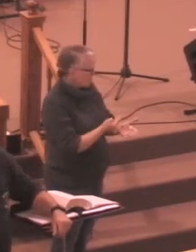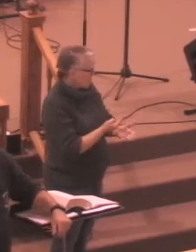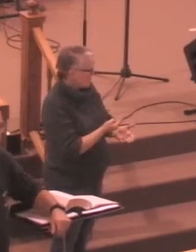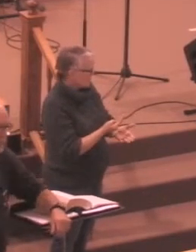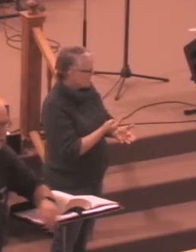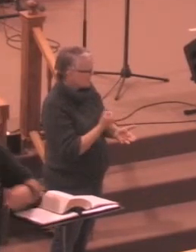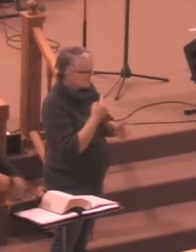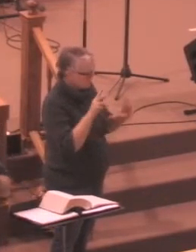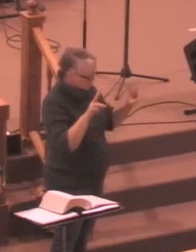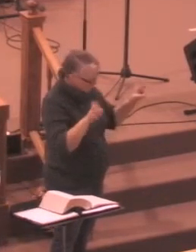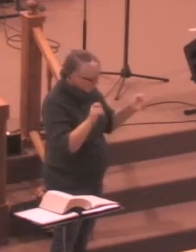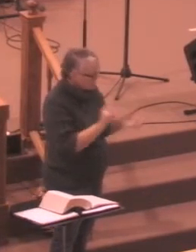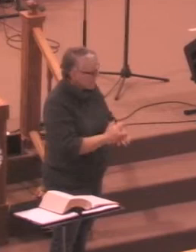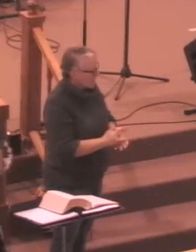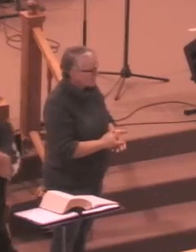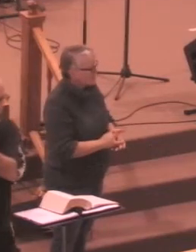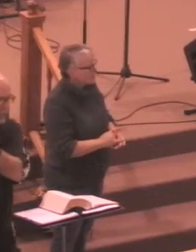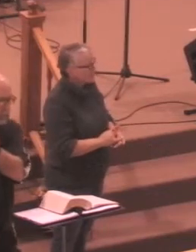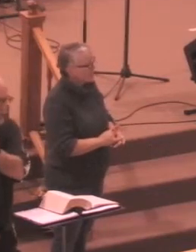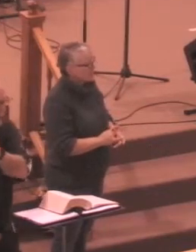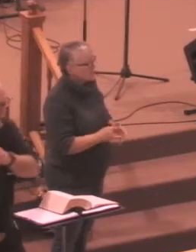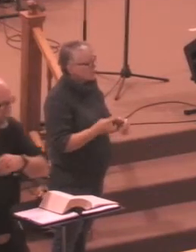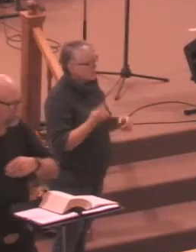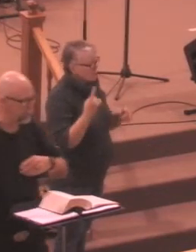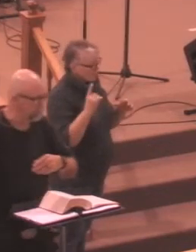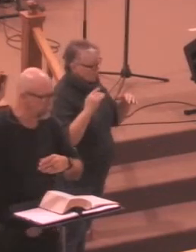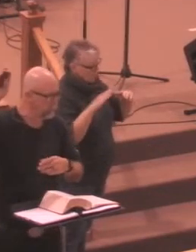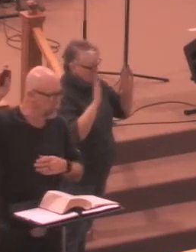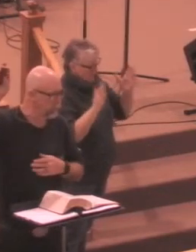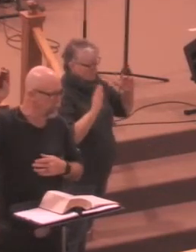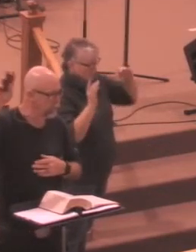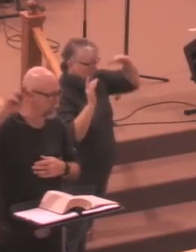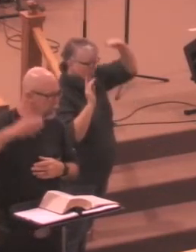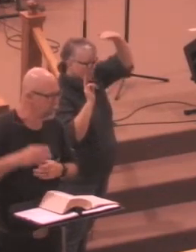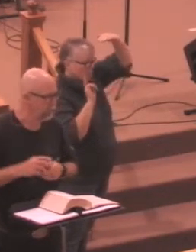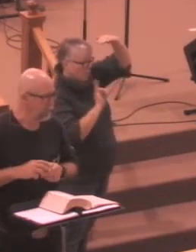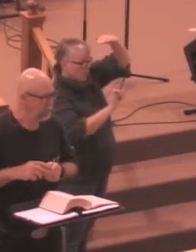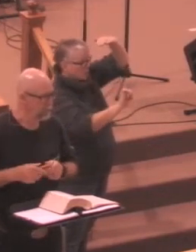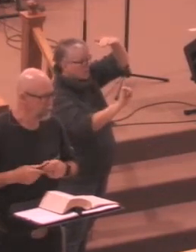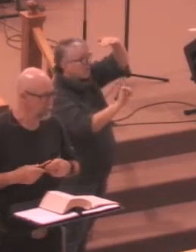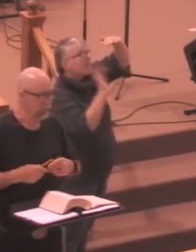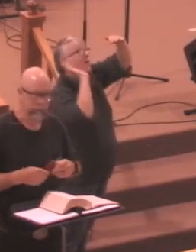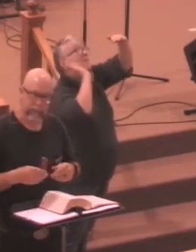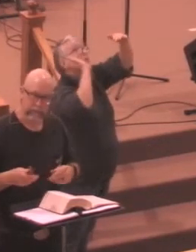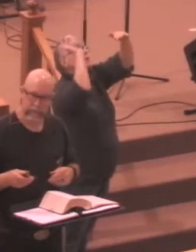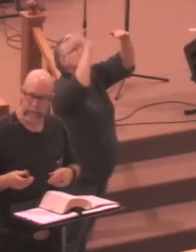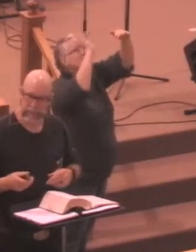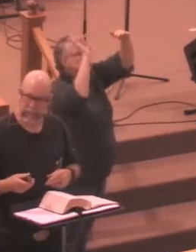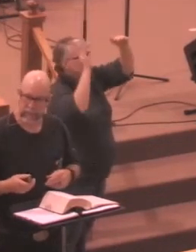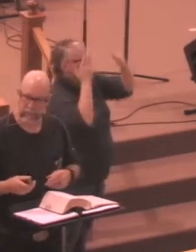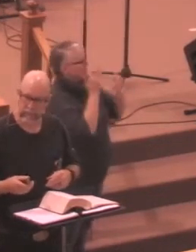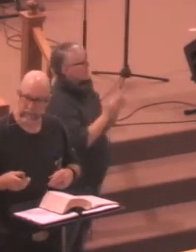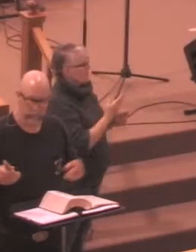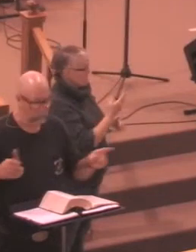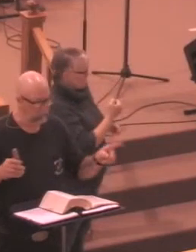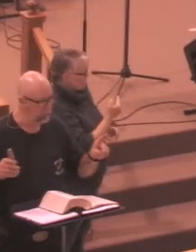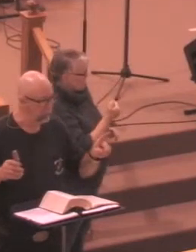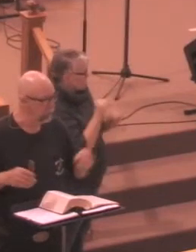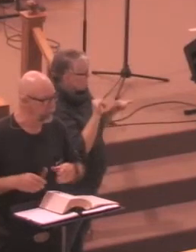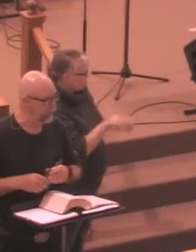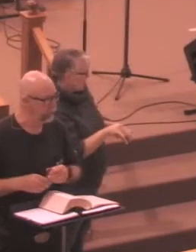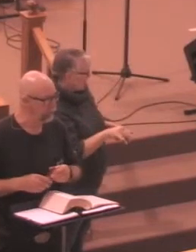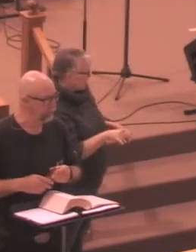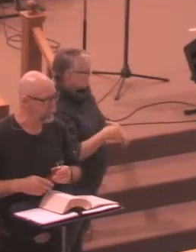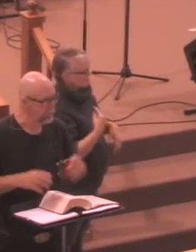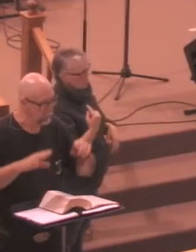So every time they walk into the house, they touch this going into the house or going into a door. Some of the motels that we stay in there, there's well only